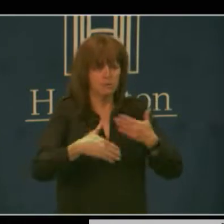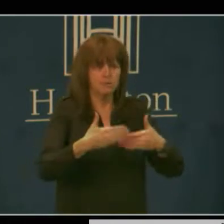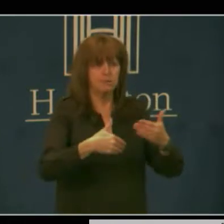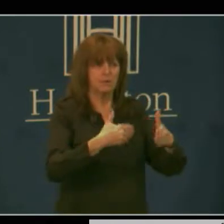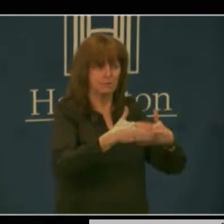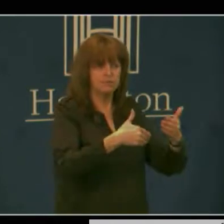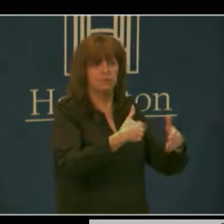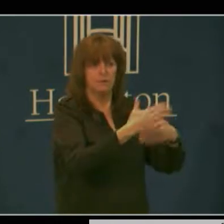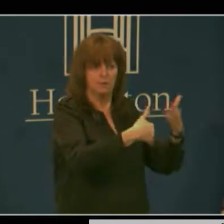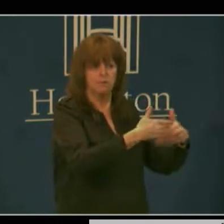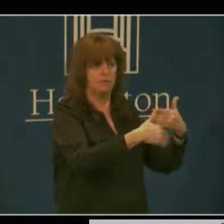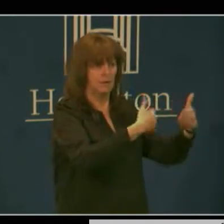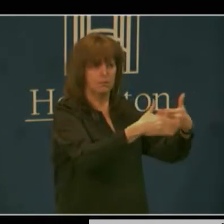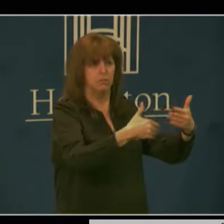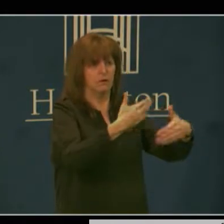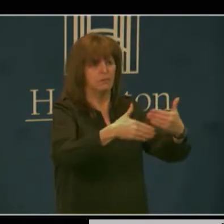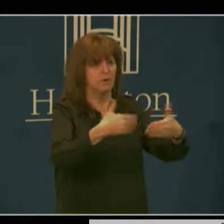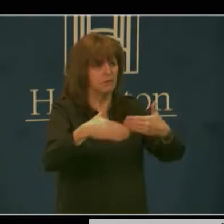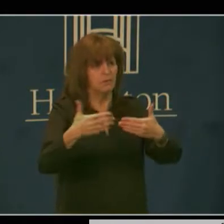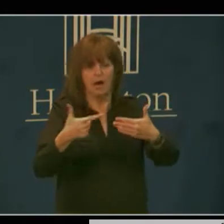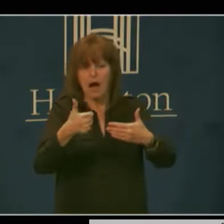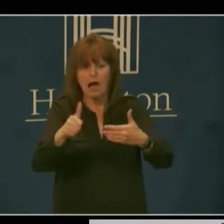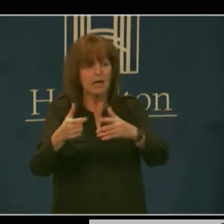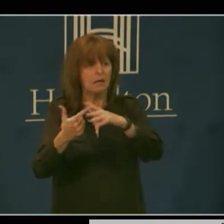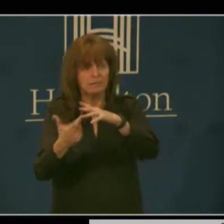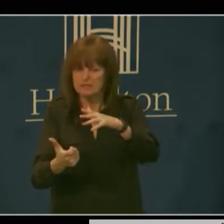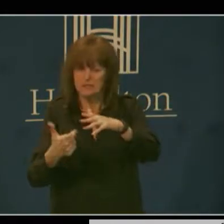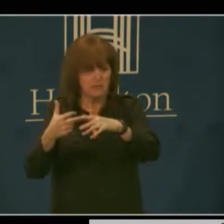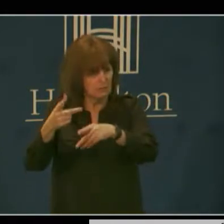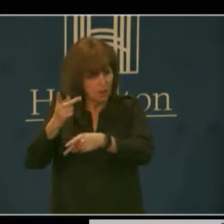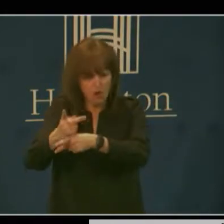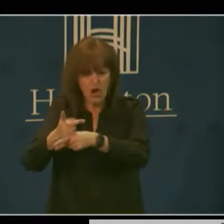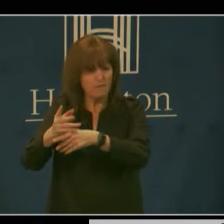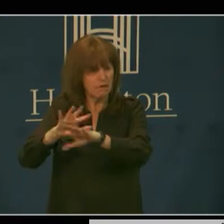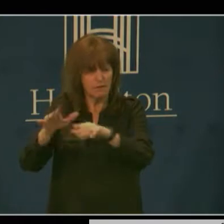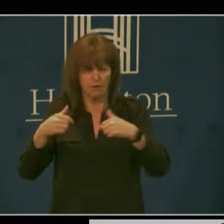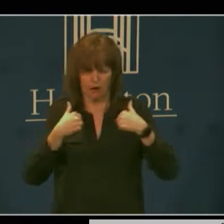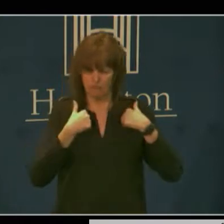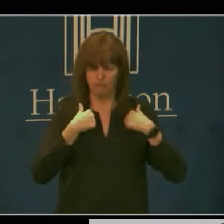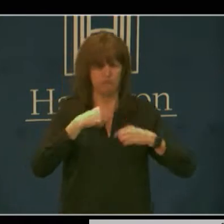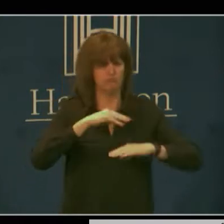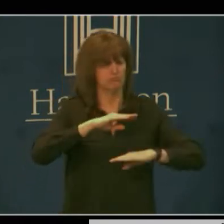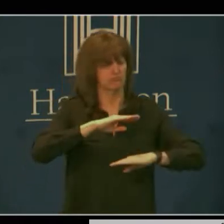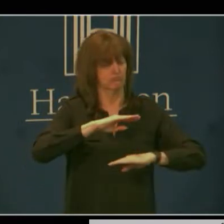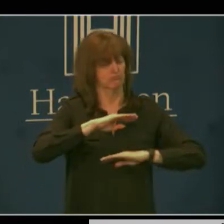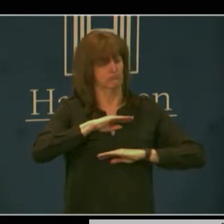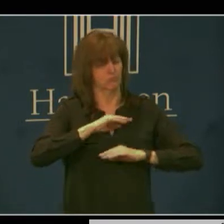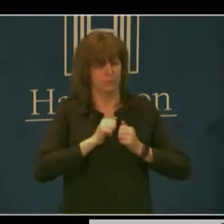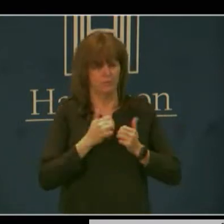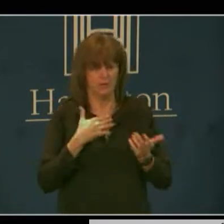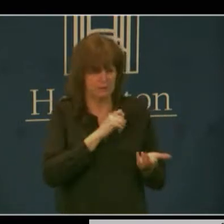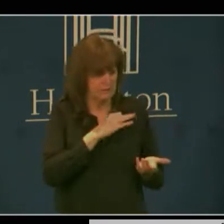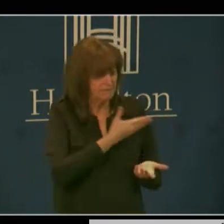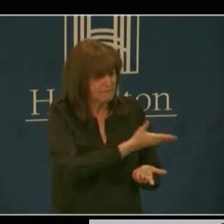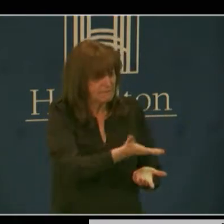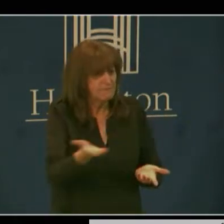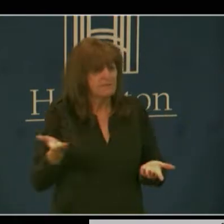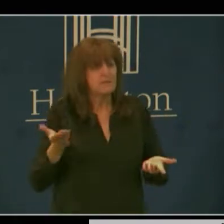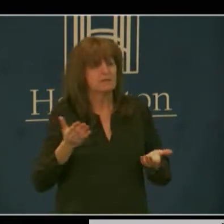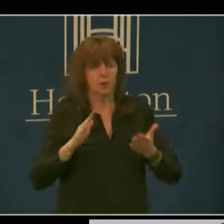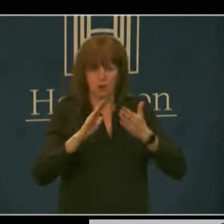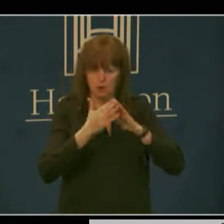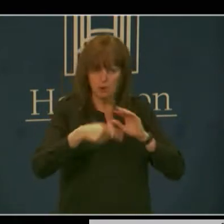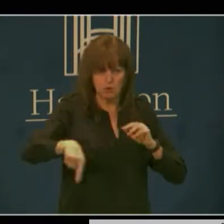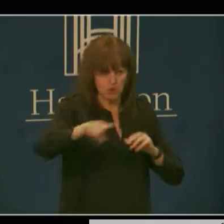dealing with in terms of the homeless and other areas as well. So I'm very, very pleased with the work that our staff have done, and I think the community at large should be very, very proud